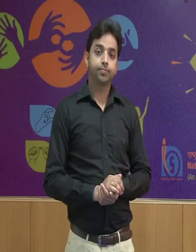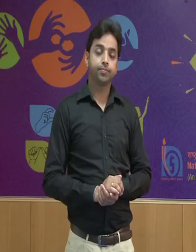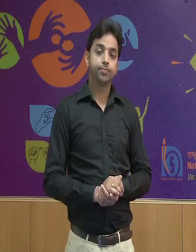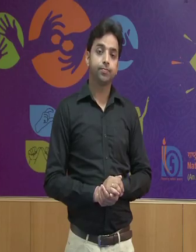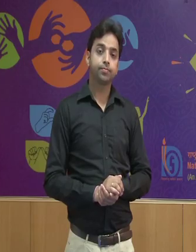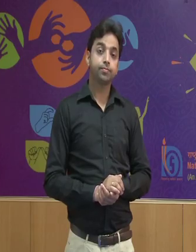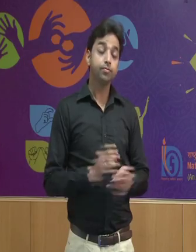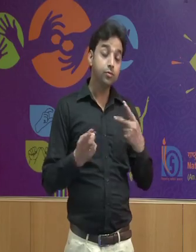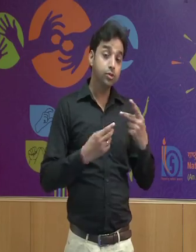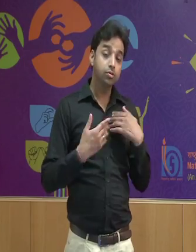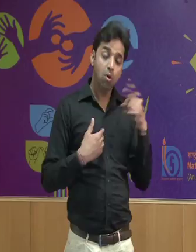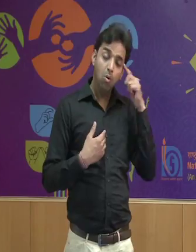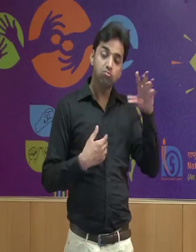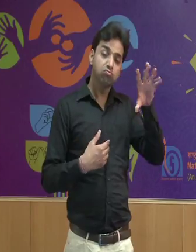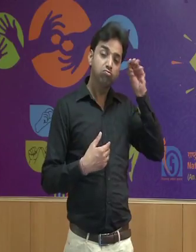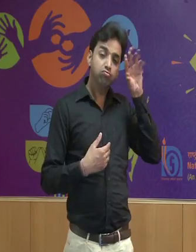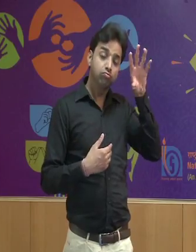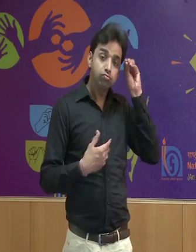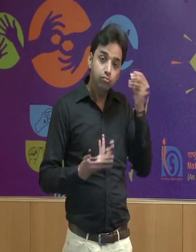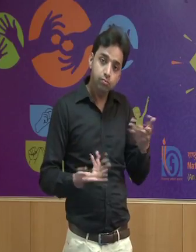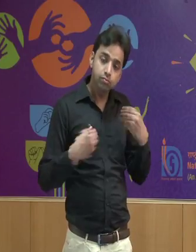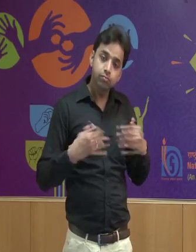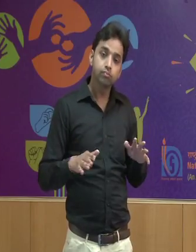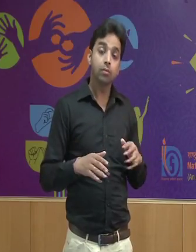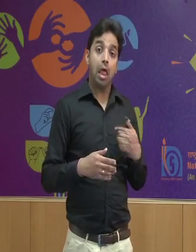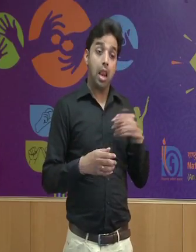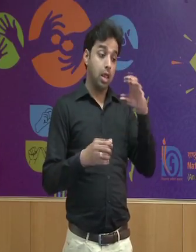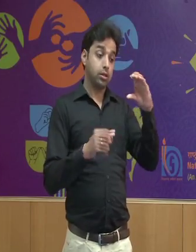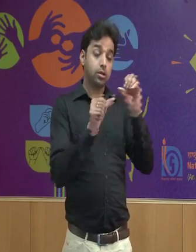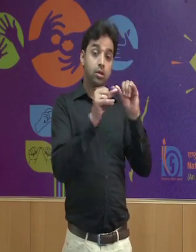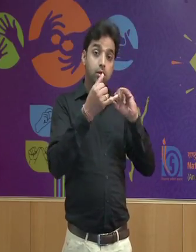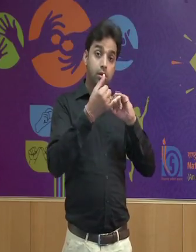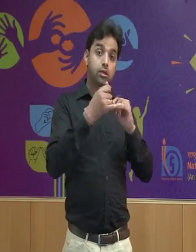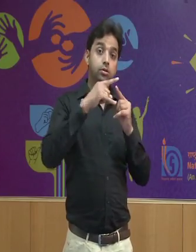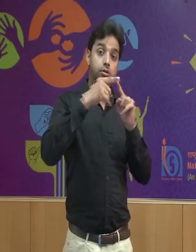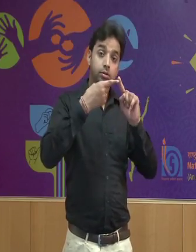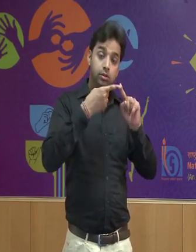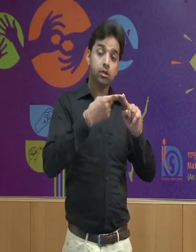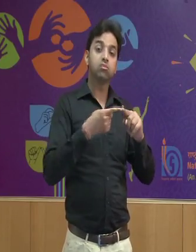We have already learned about the caste system in our previous